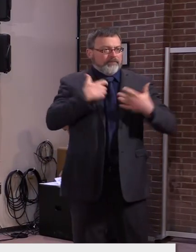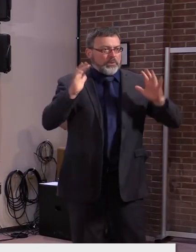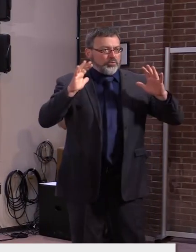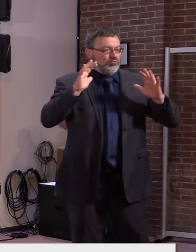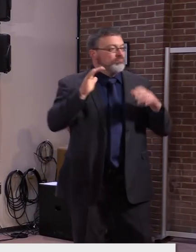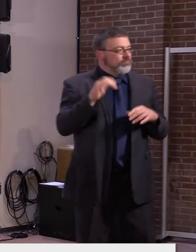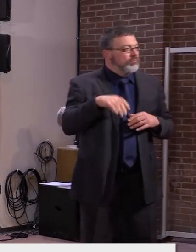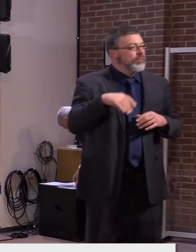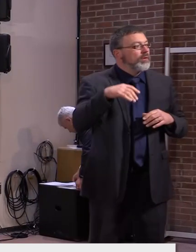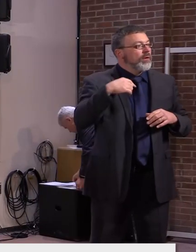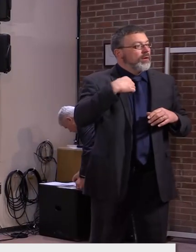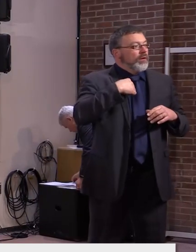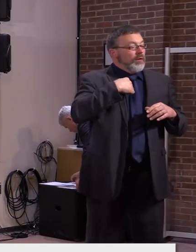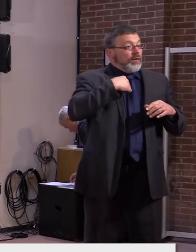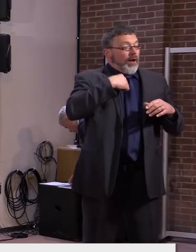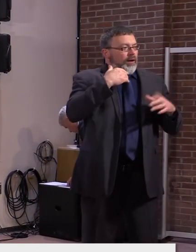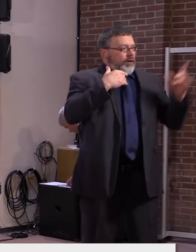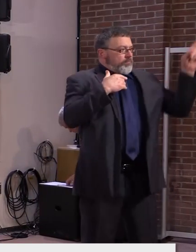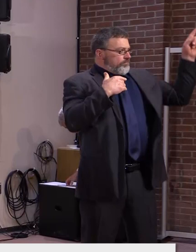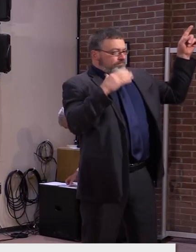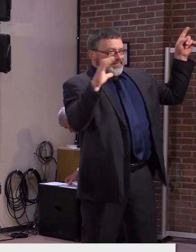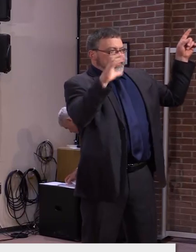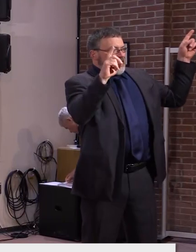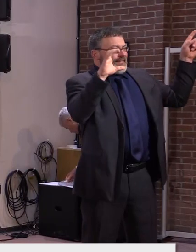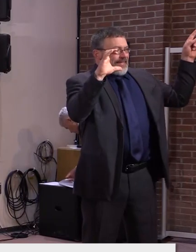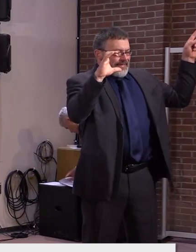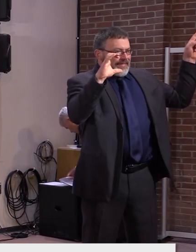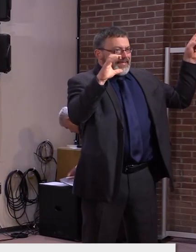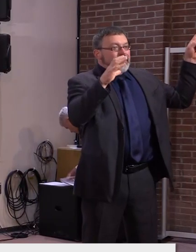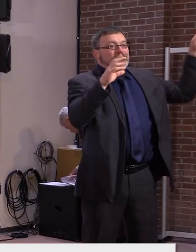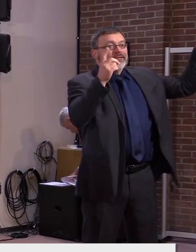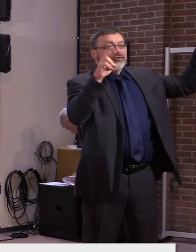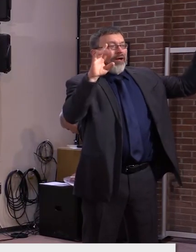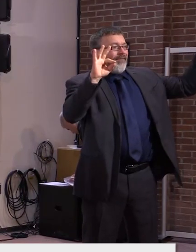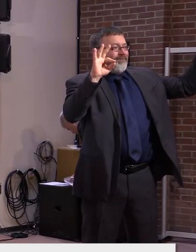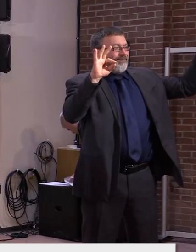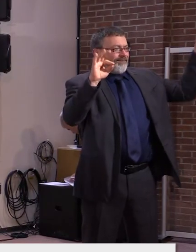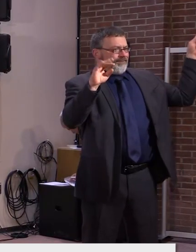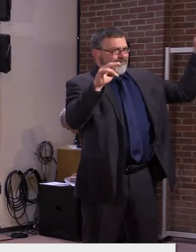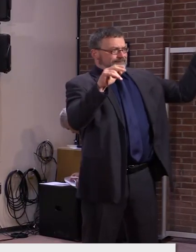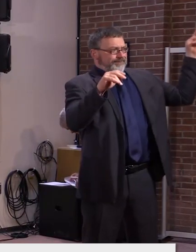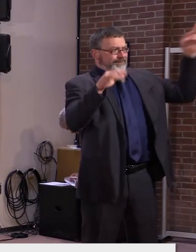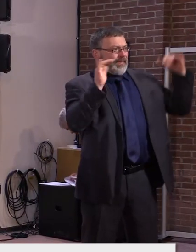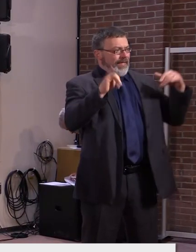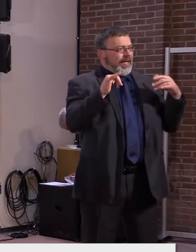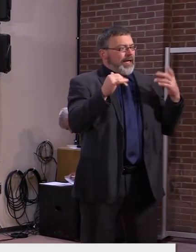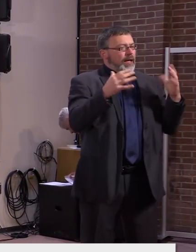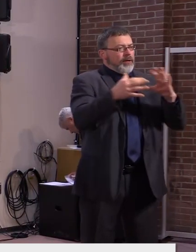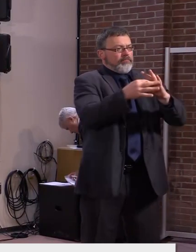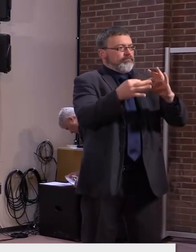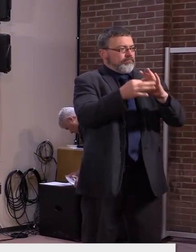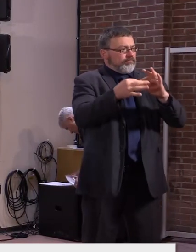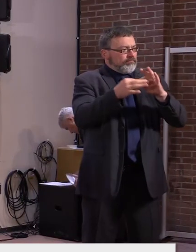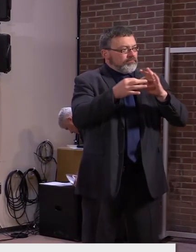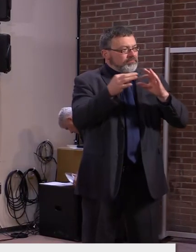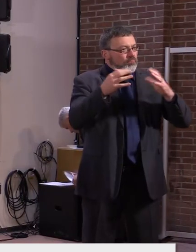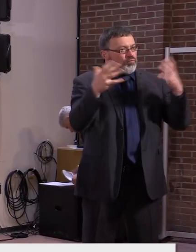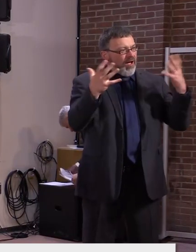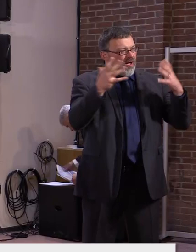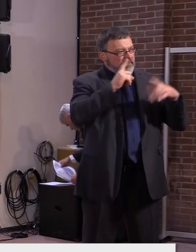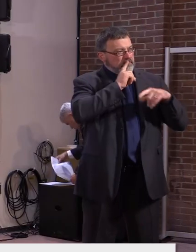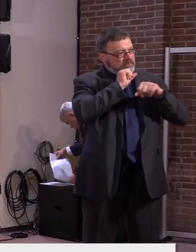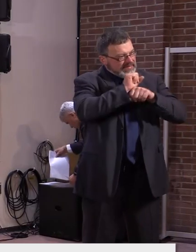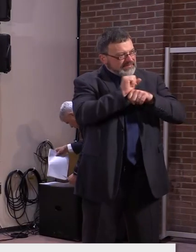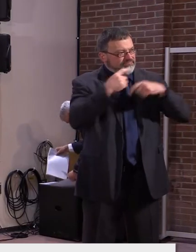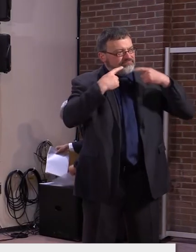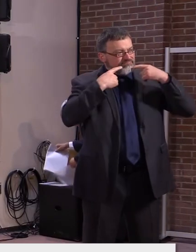Dr. Walensky and Dr. Fauci both talked about the importance and effectiveness of boosters, which we'll all talk about